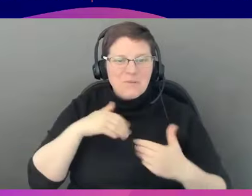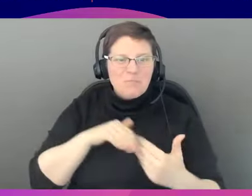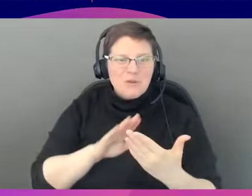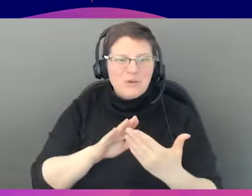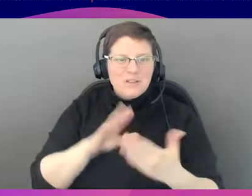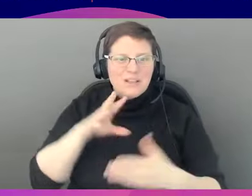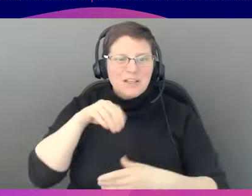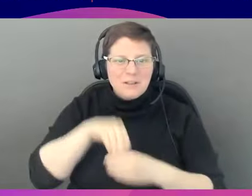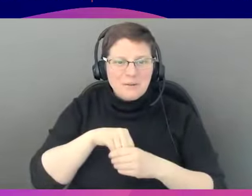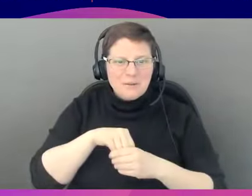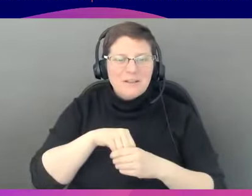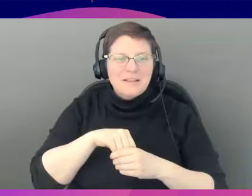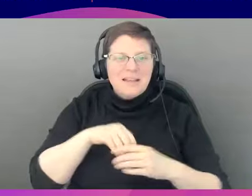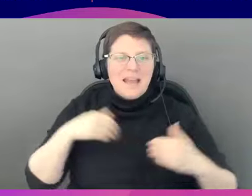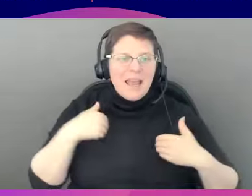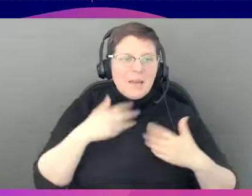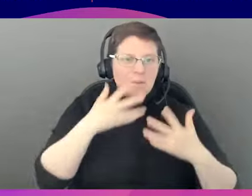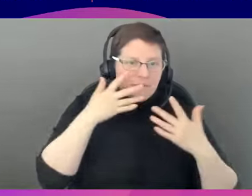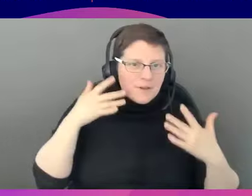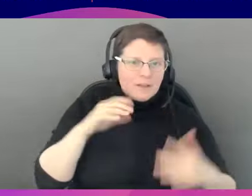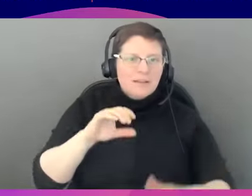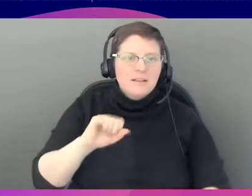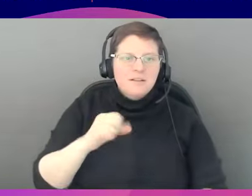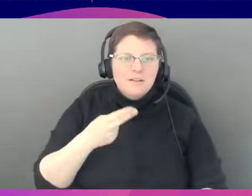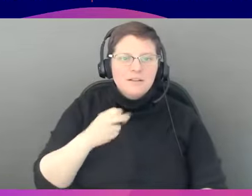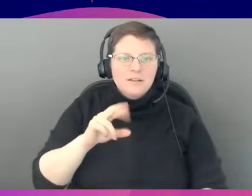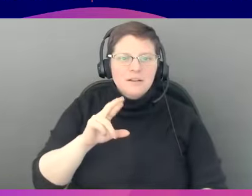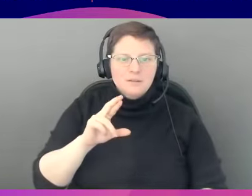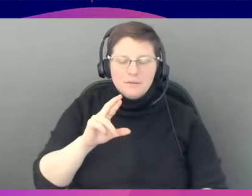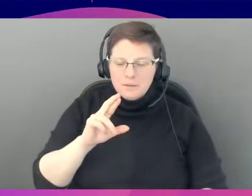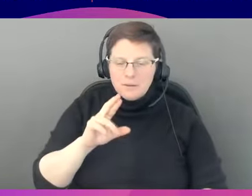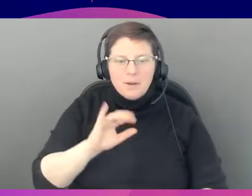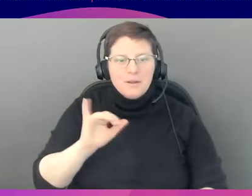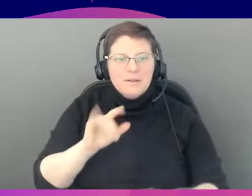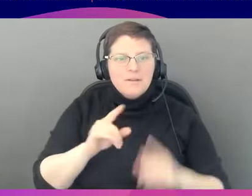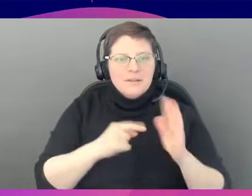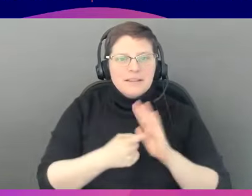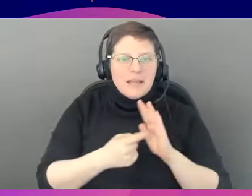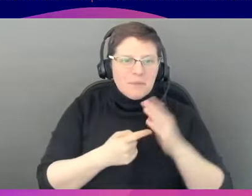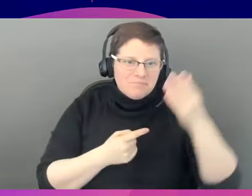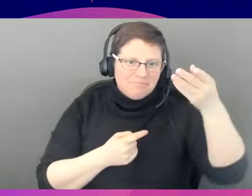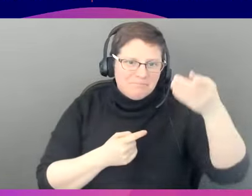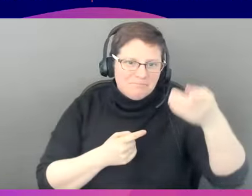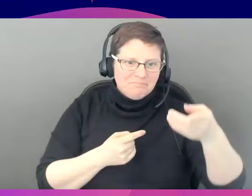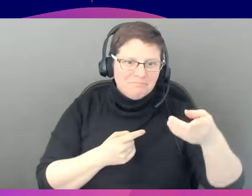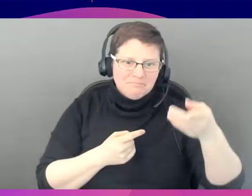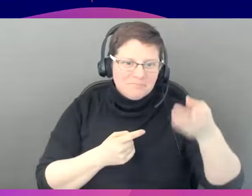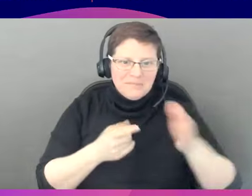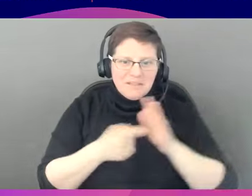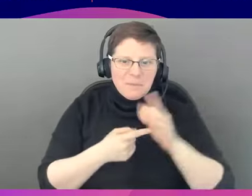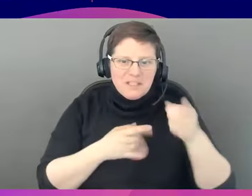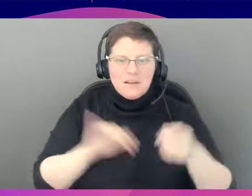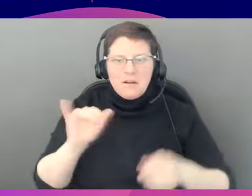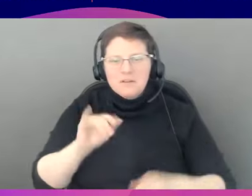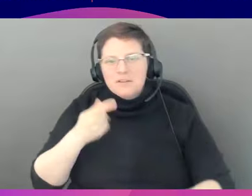included interviewing animal-friendly shelters such as Interval House of Ottawa or Bethesda House, as well as